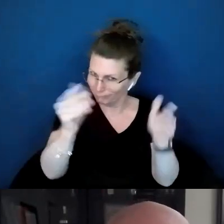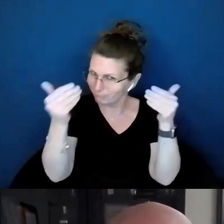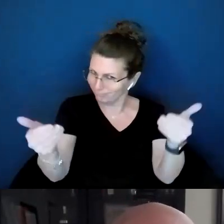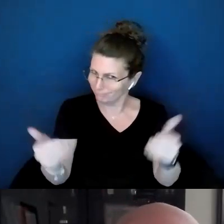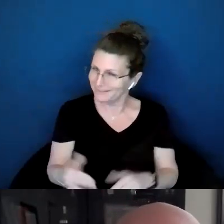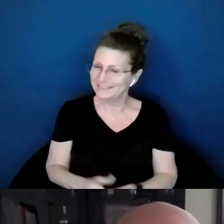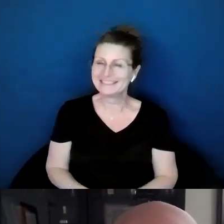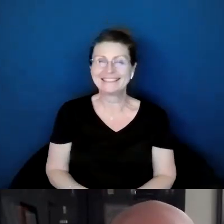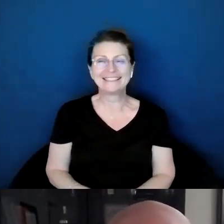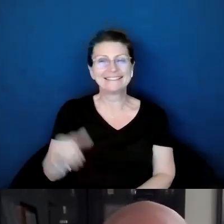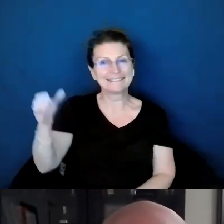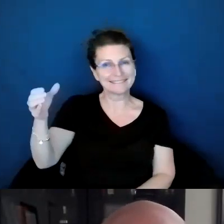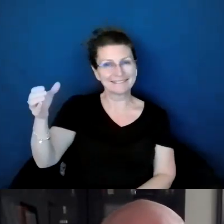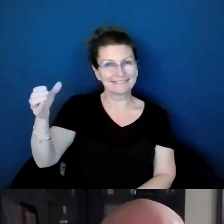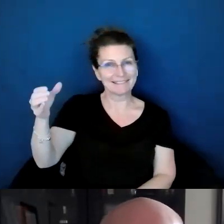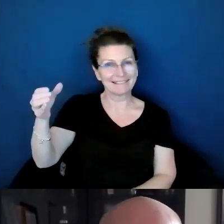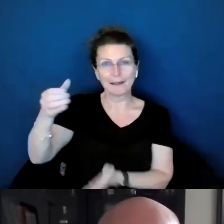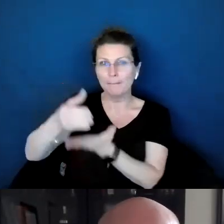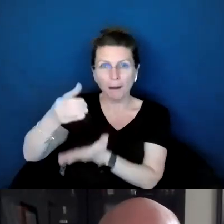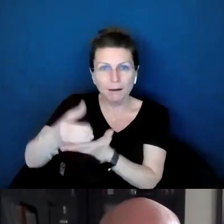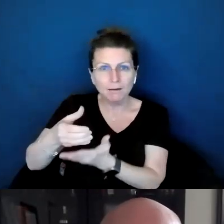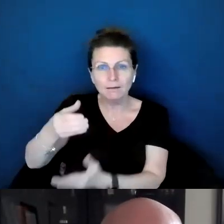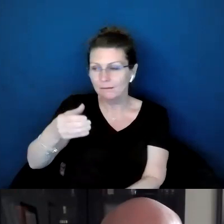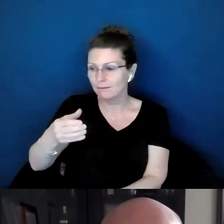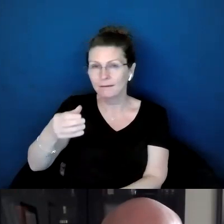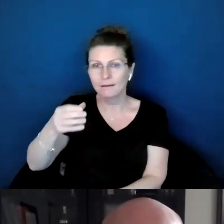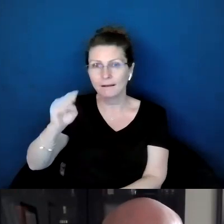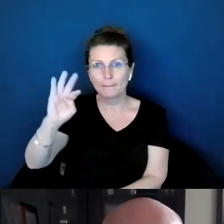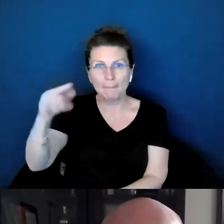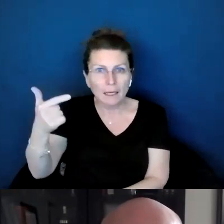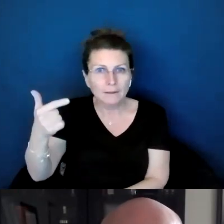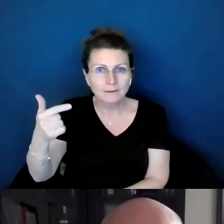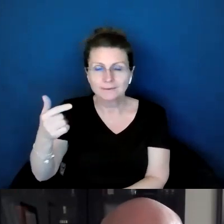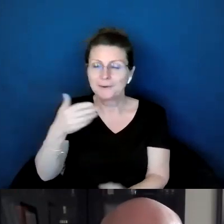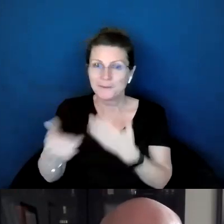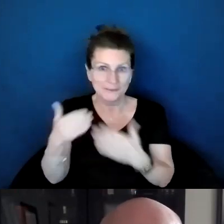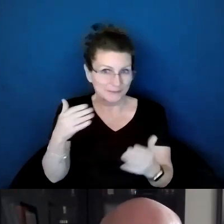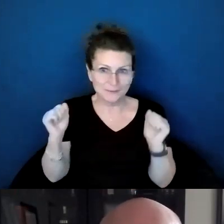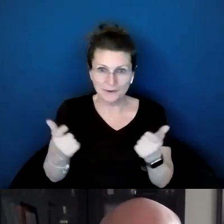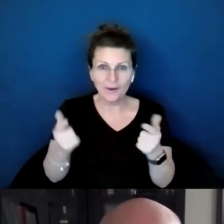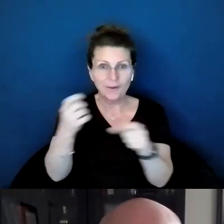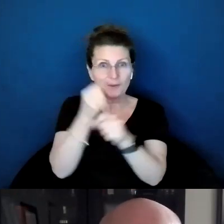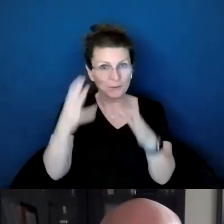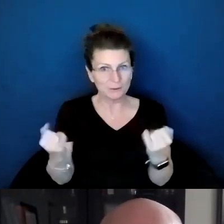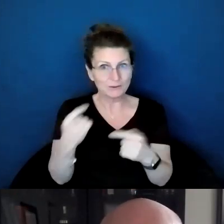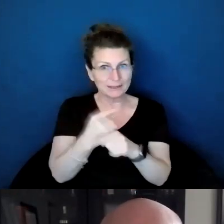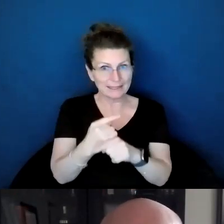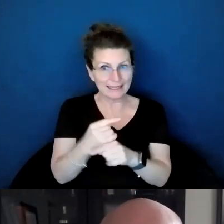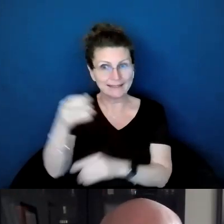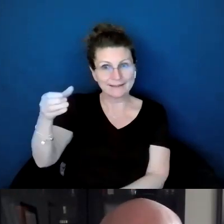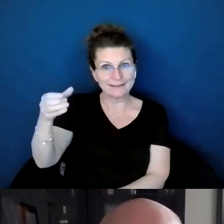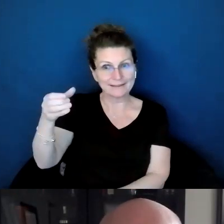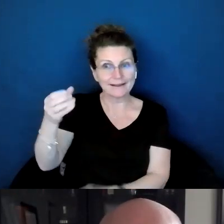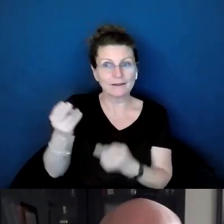all to raise your glass, bottle, mug in a toast to all of today's winners, as well as our nominees,